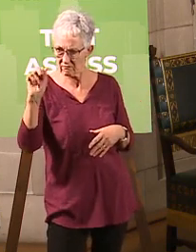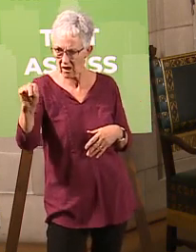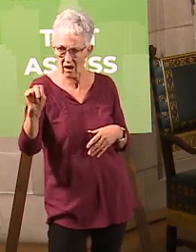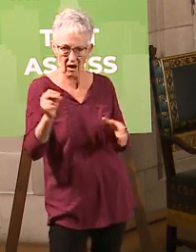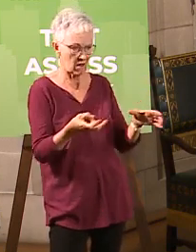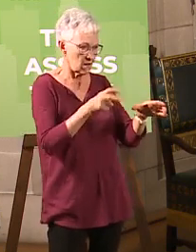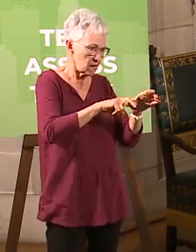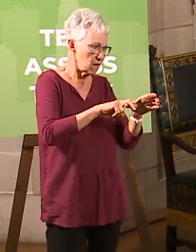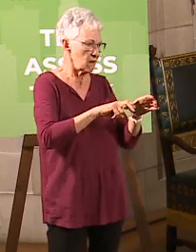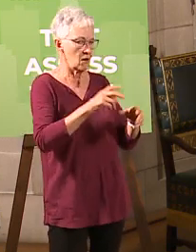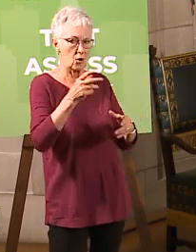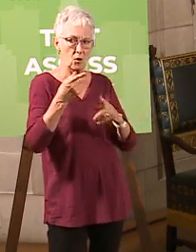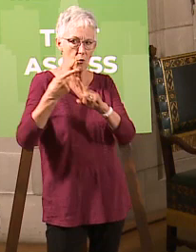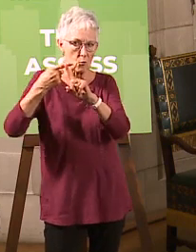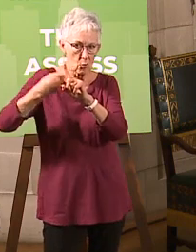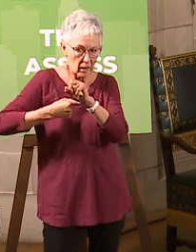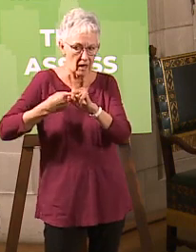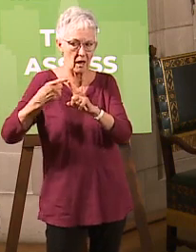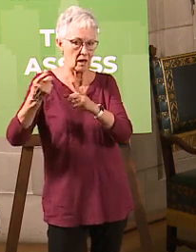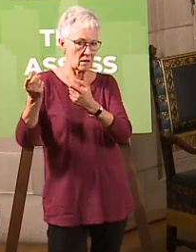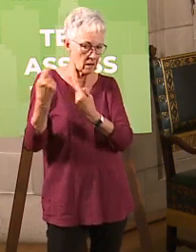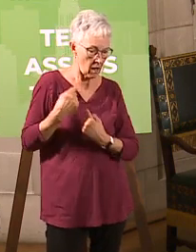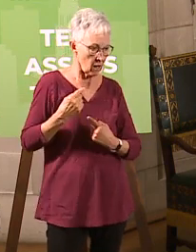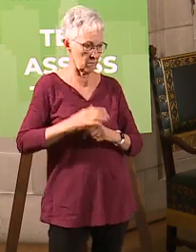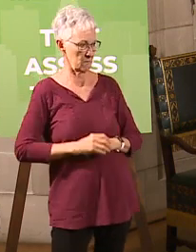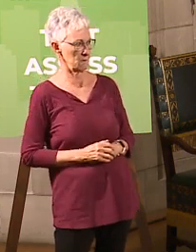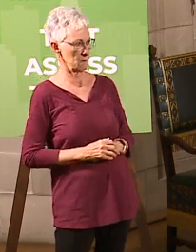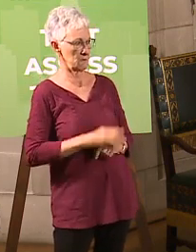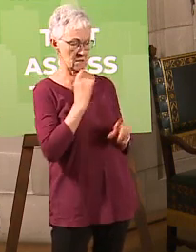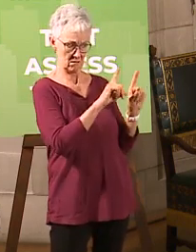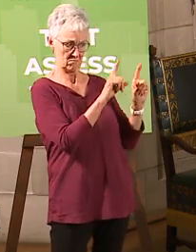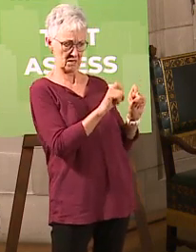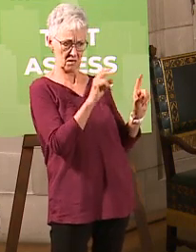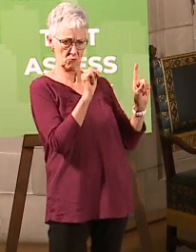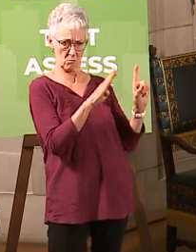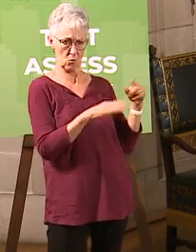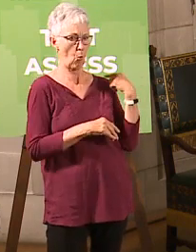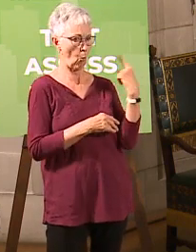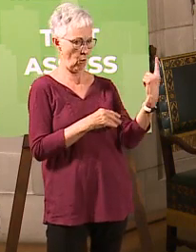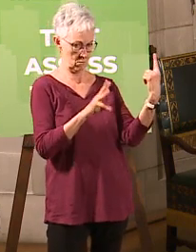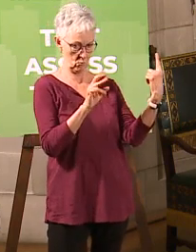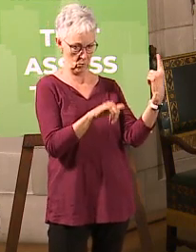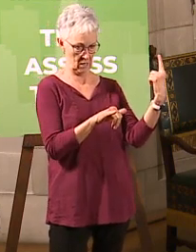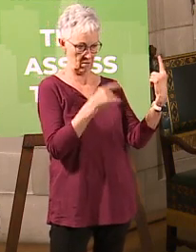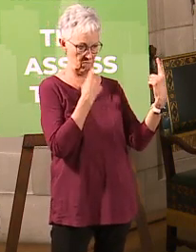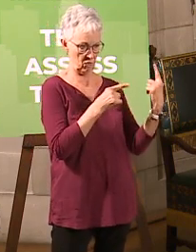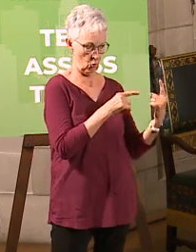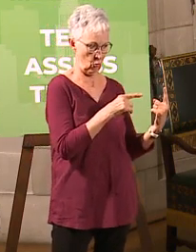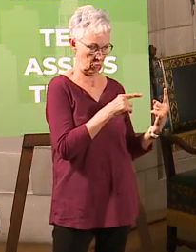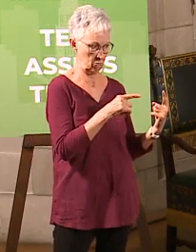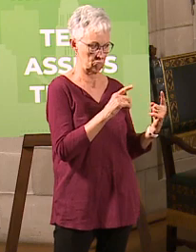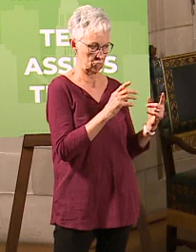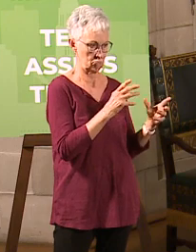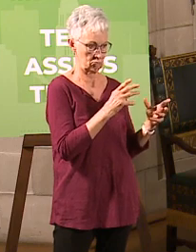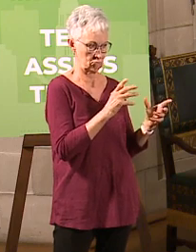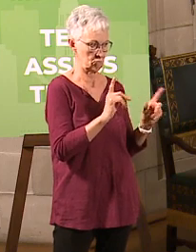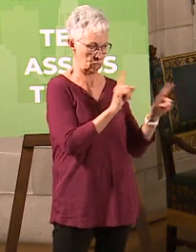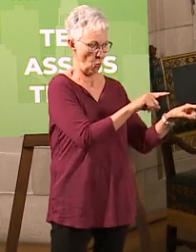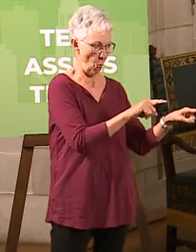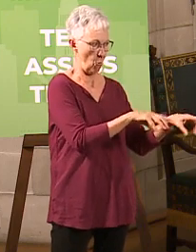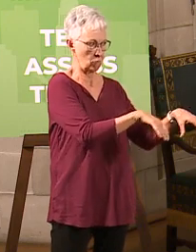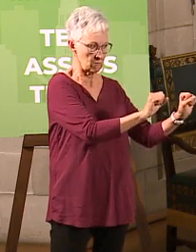other disabilities. Why should they have to get tests through private insurance when anyone else can get free tests? If you